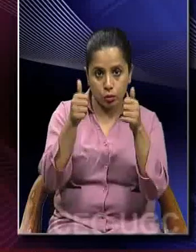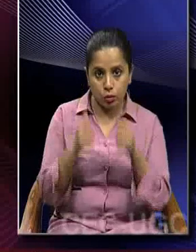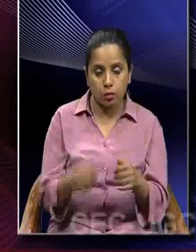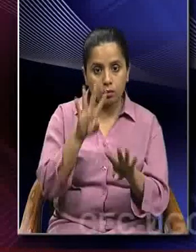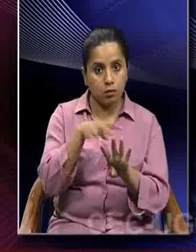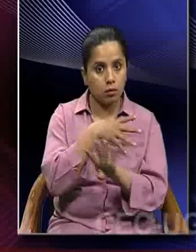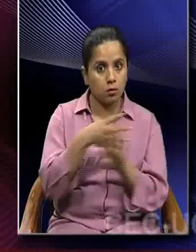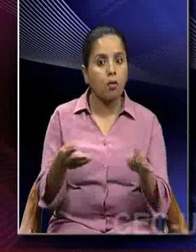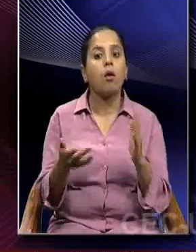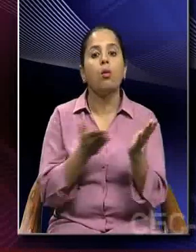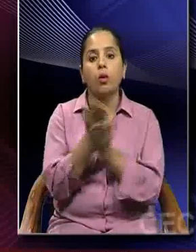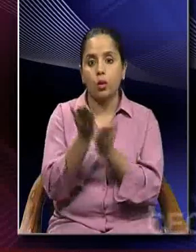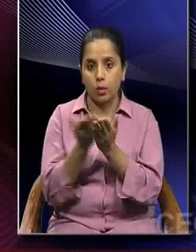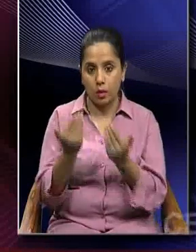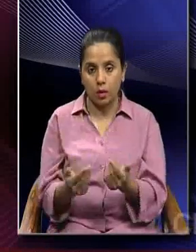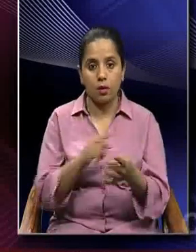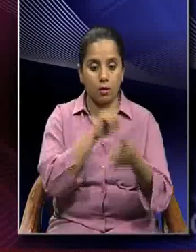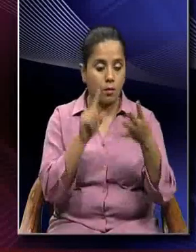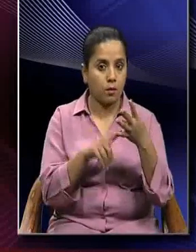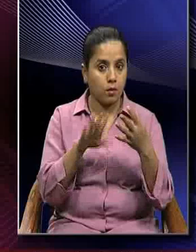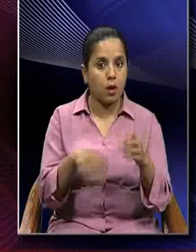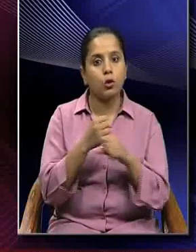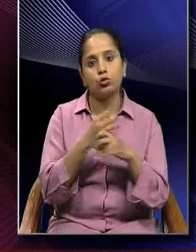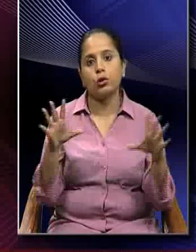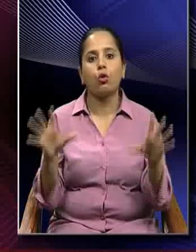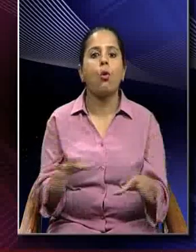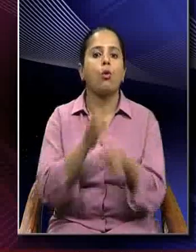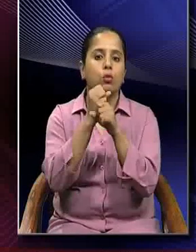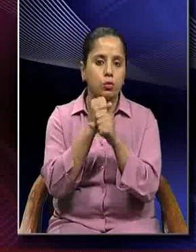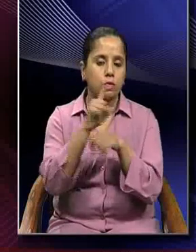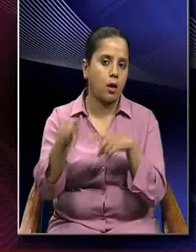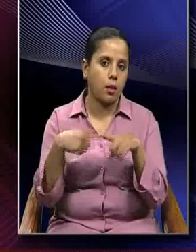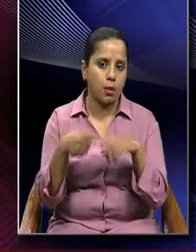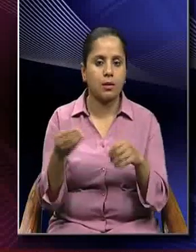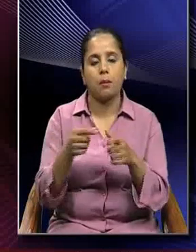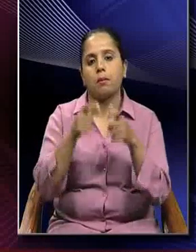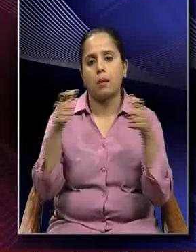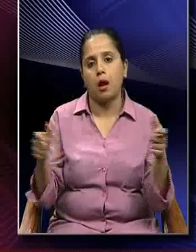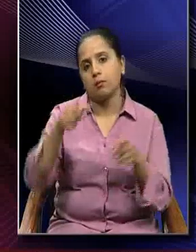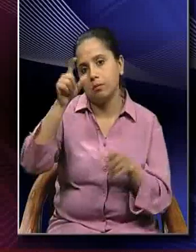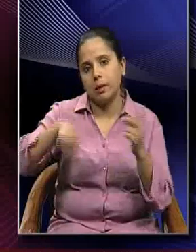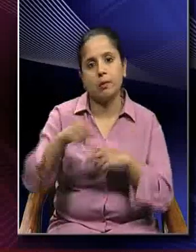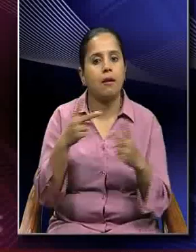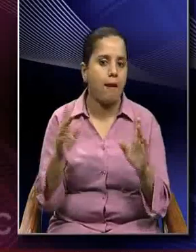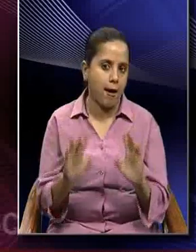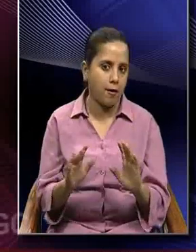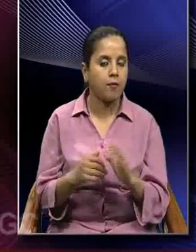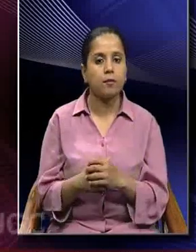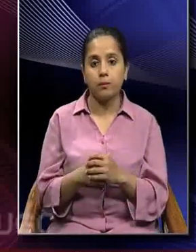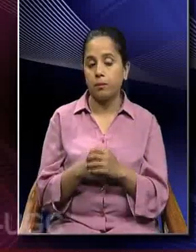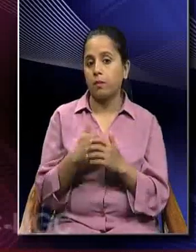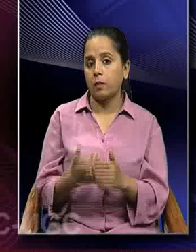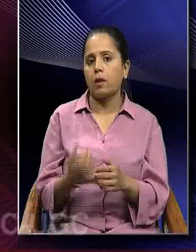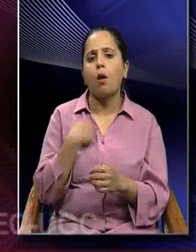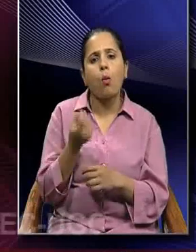technique. And number 4, draws general conclusions about some large population. Let us